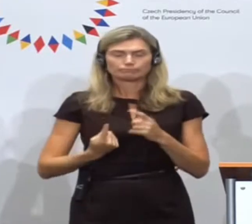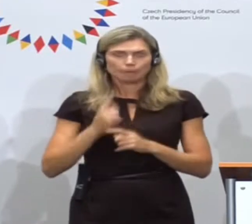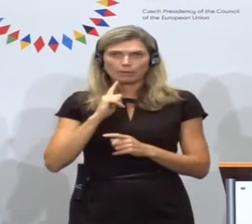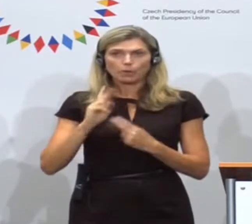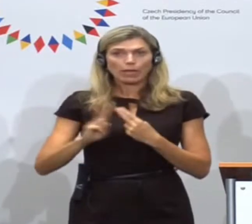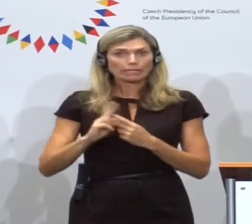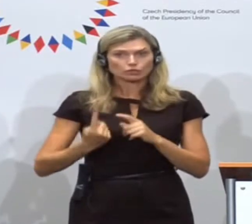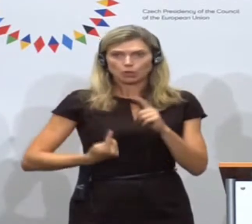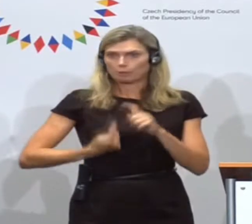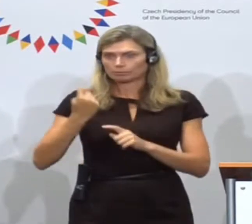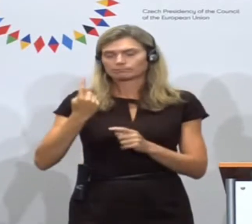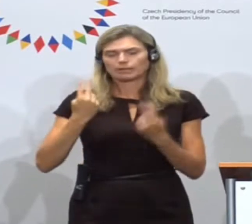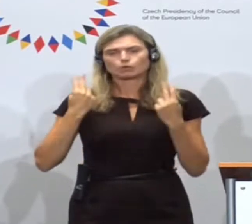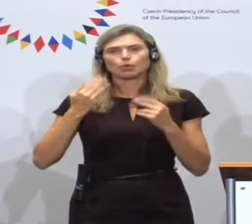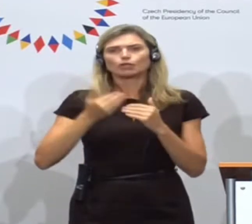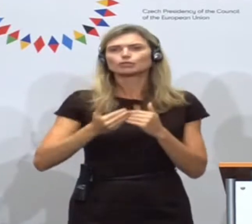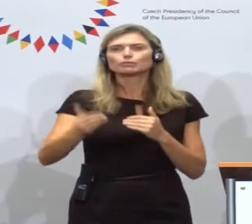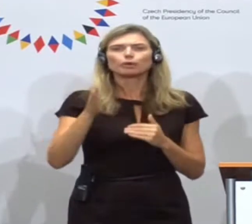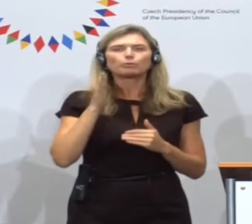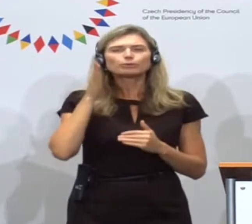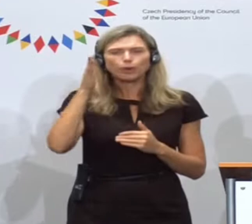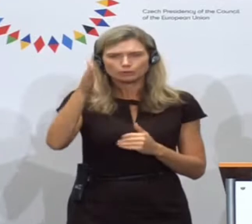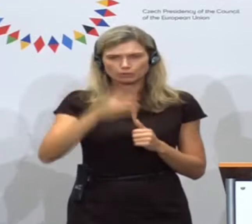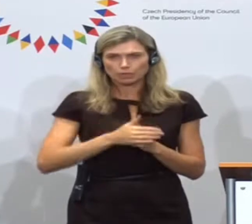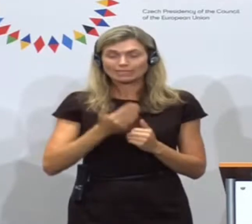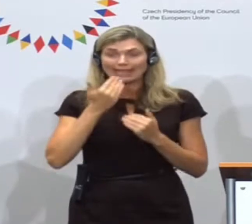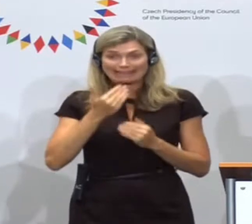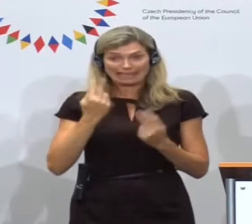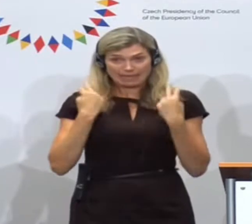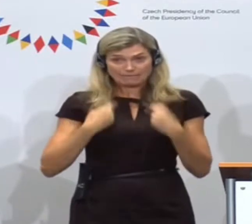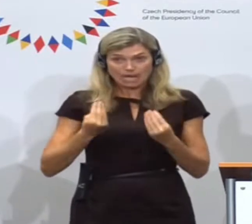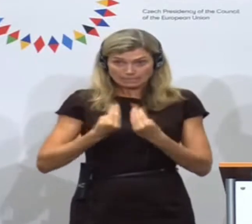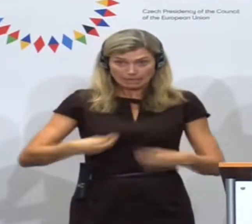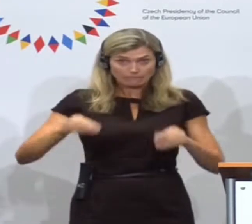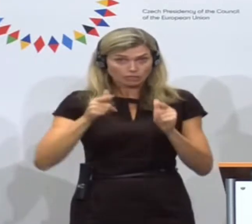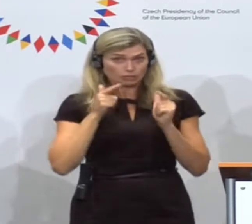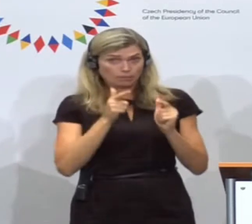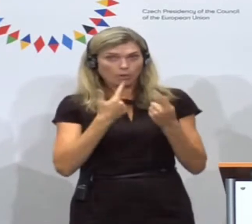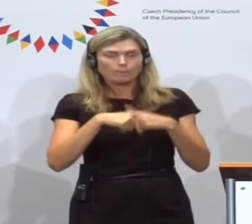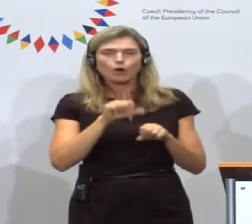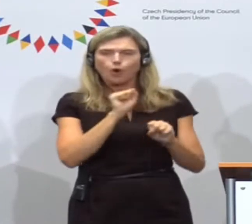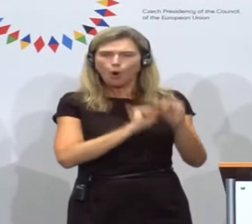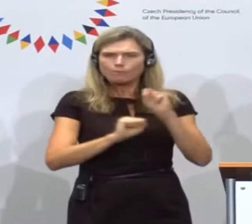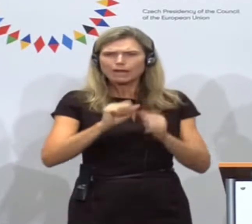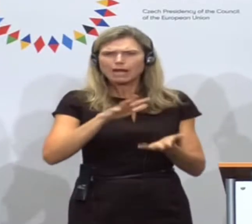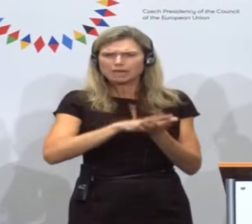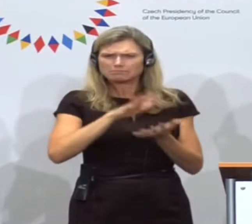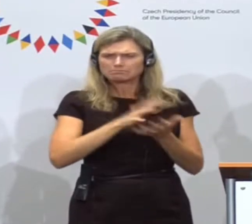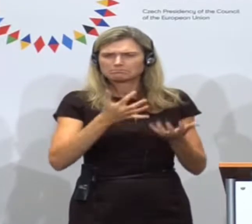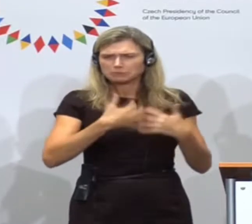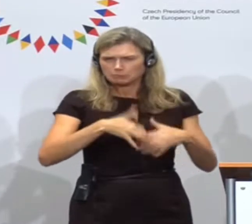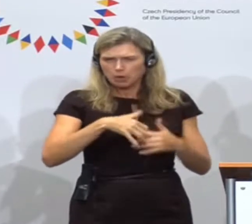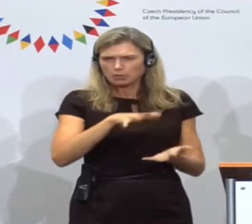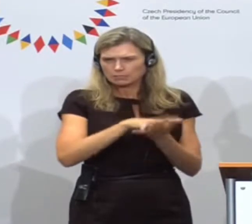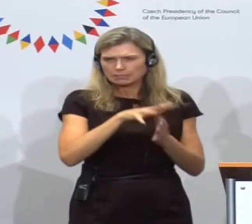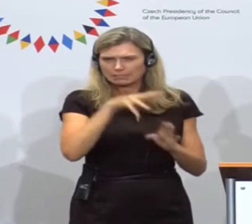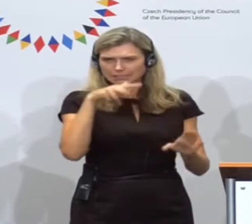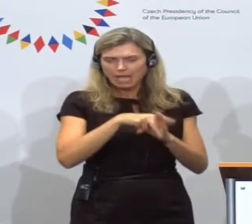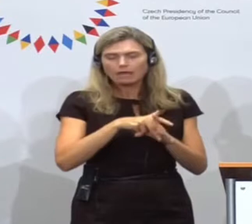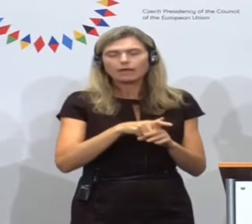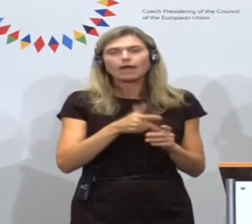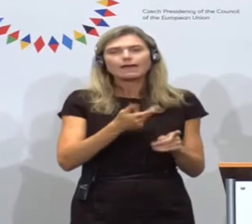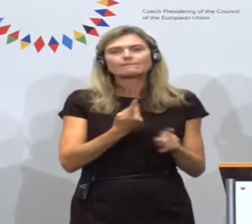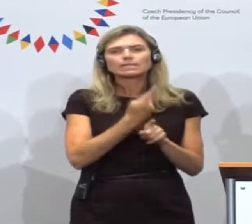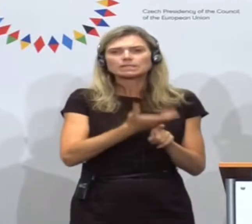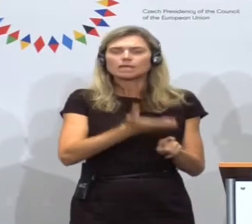defense spending will result also in increases in a more efficient spending. It's